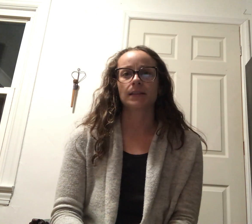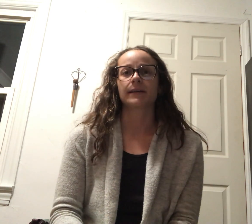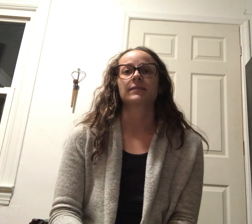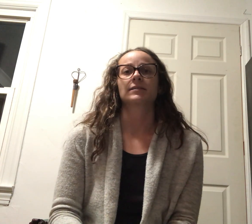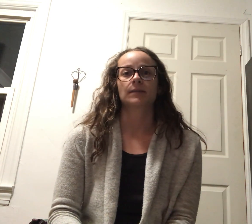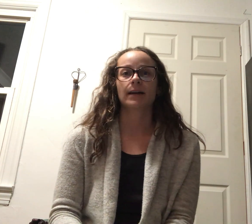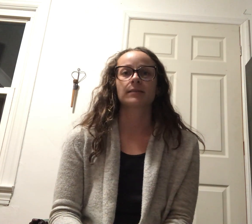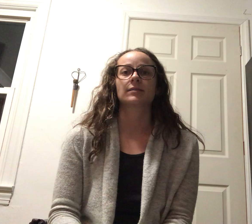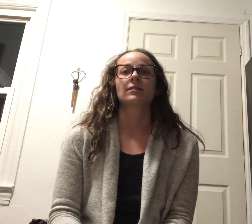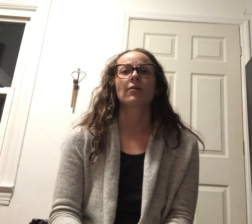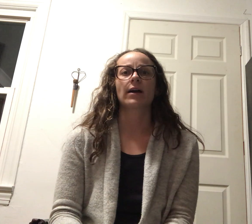Seedlings, yes, okay.